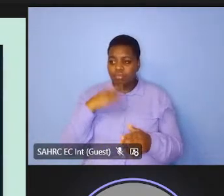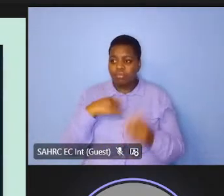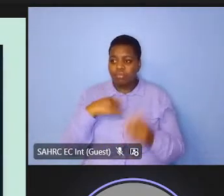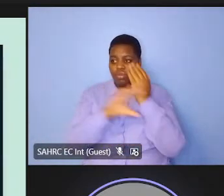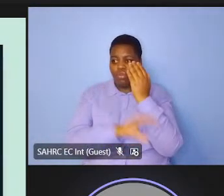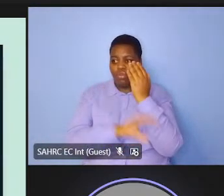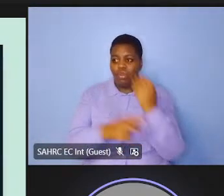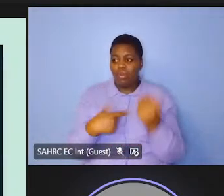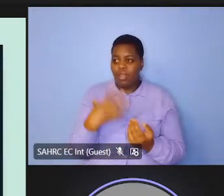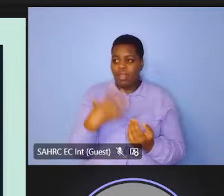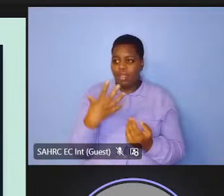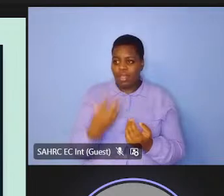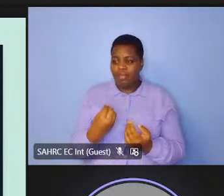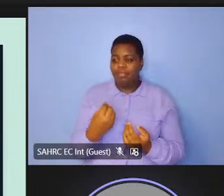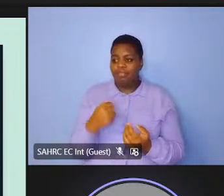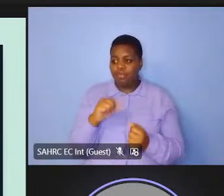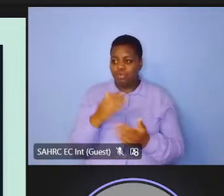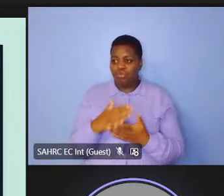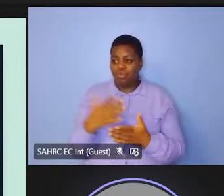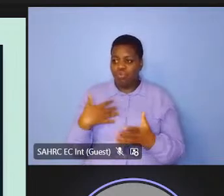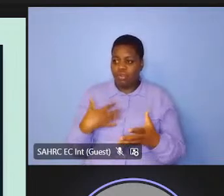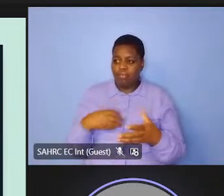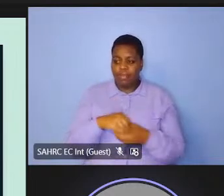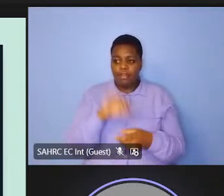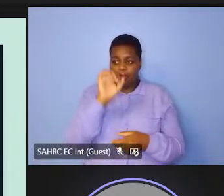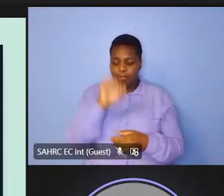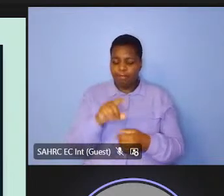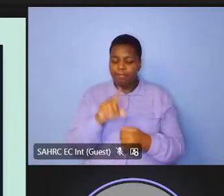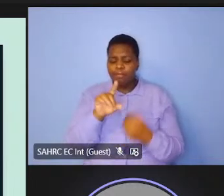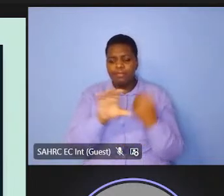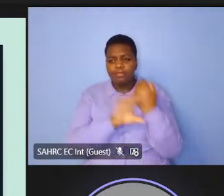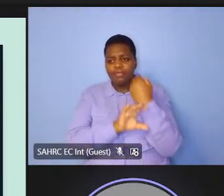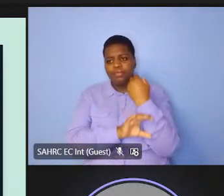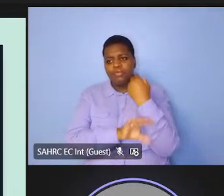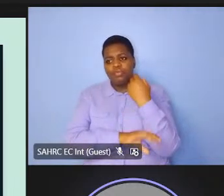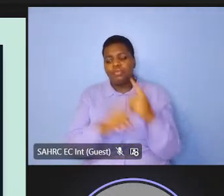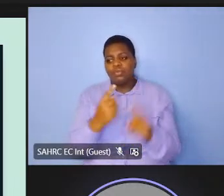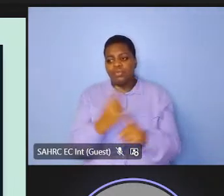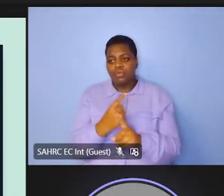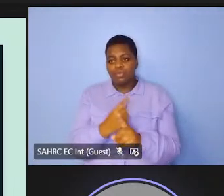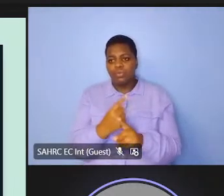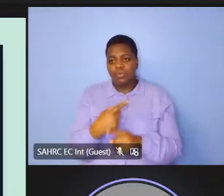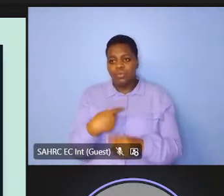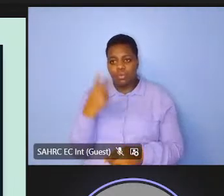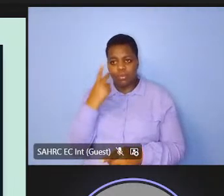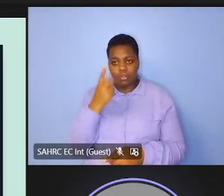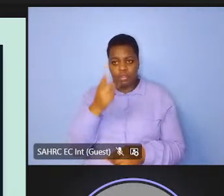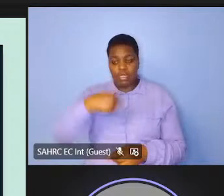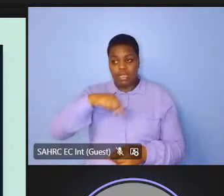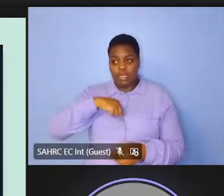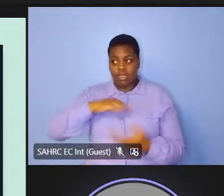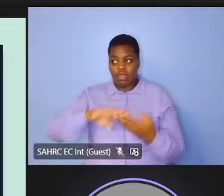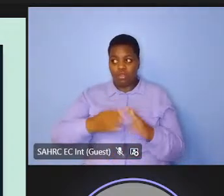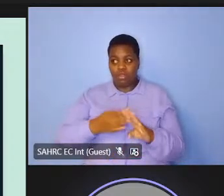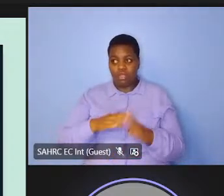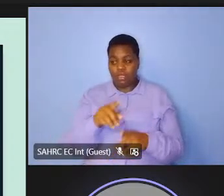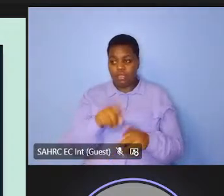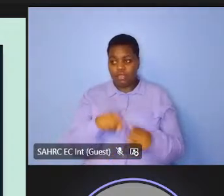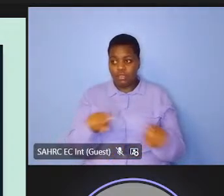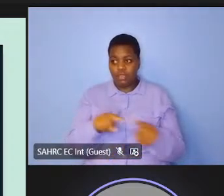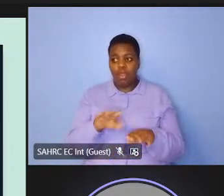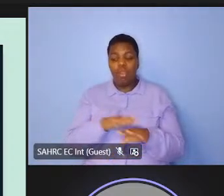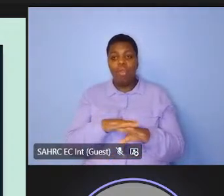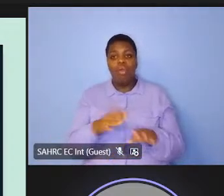is a transformative Constitution, and a Constitution which sought to transform our society, not just outside